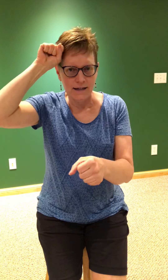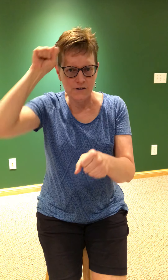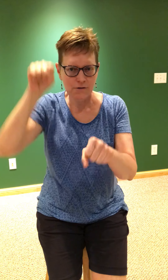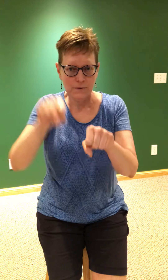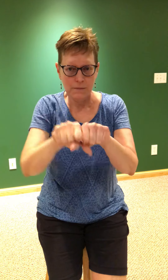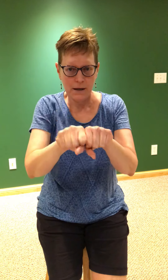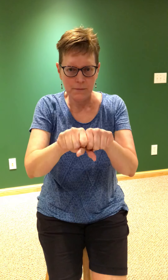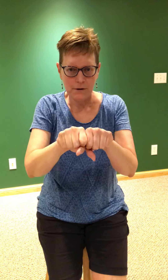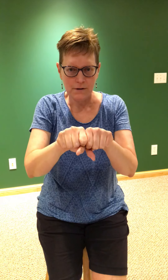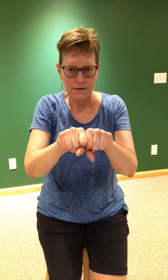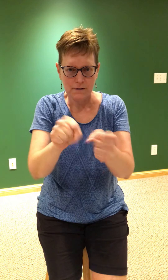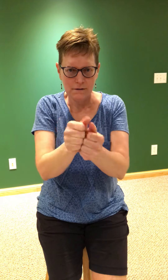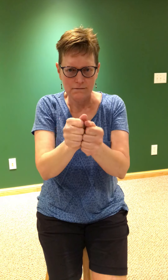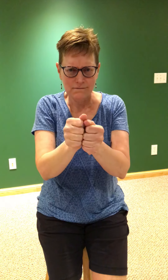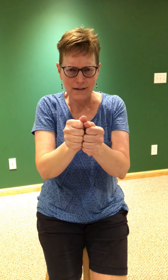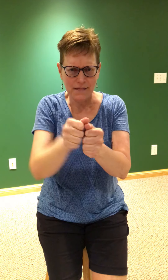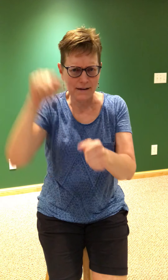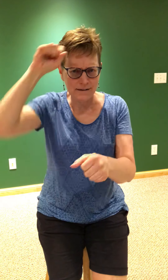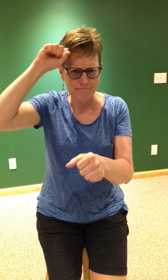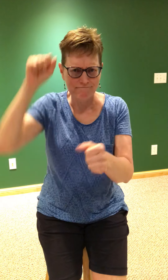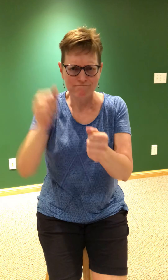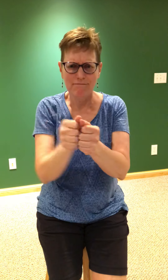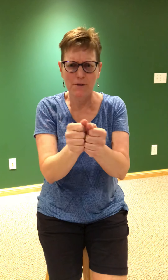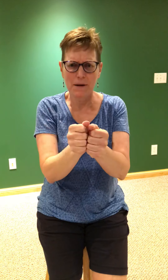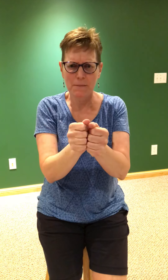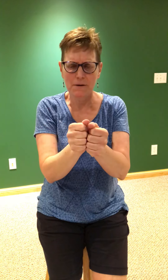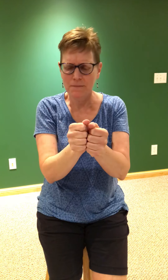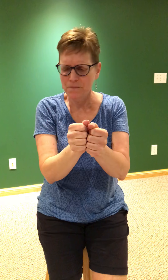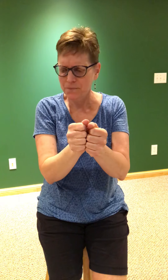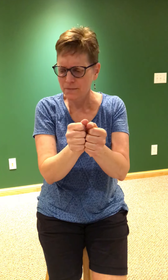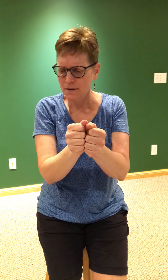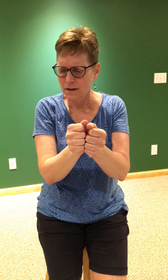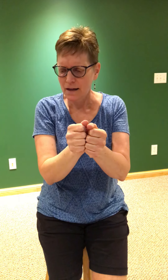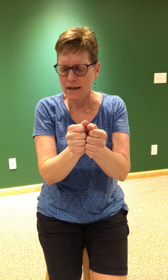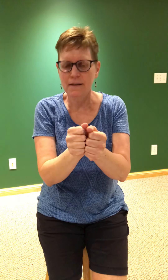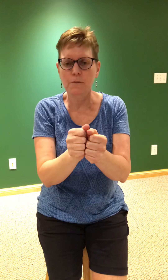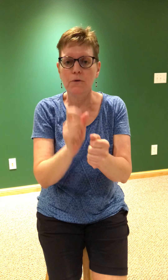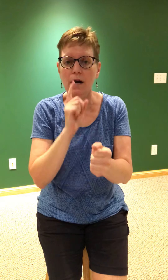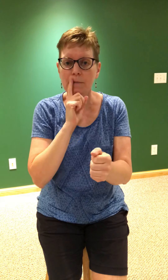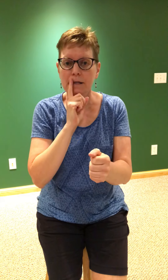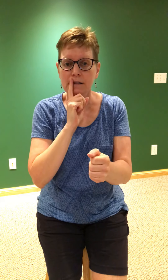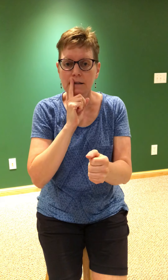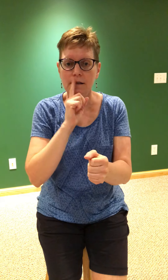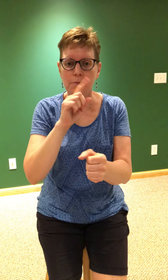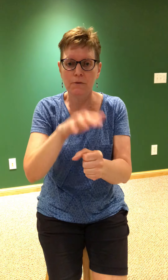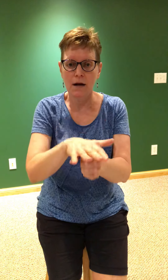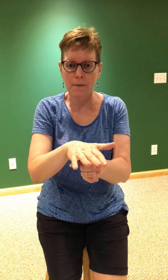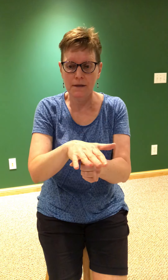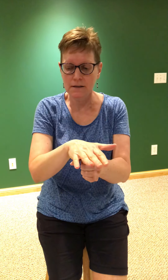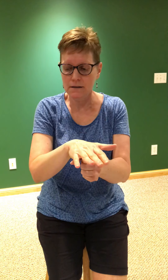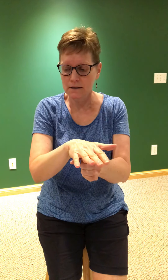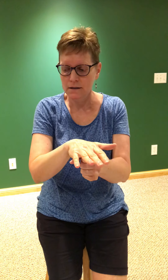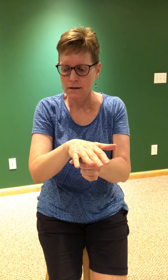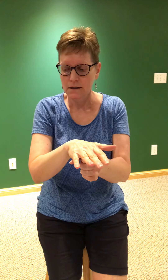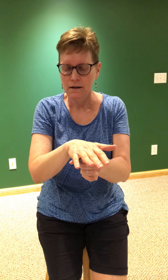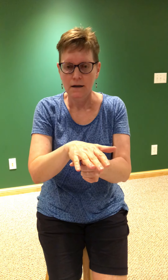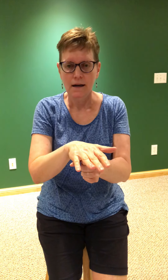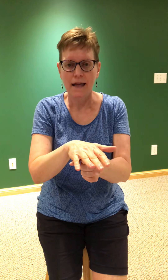here's remember, I think. Remember. And then promise, the promise. And